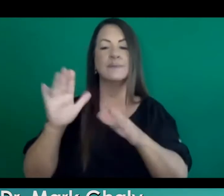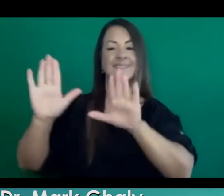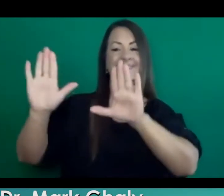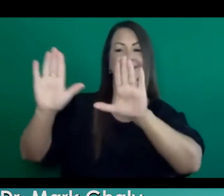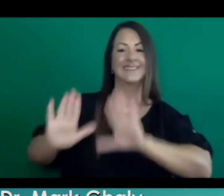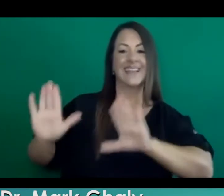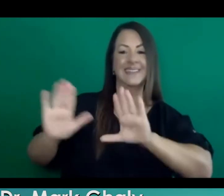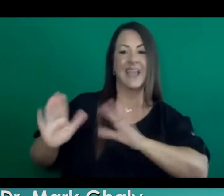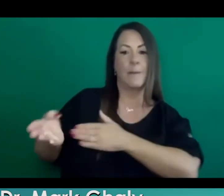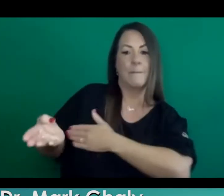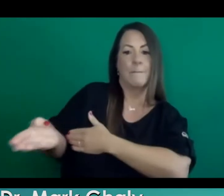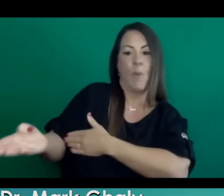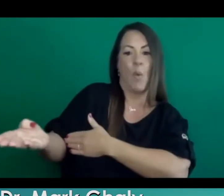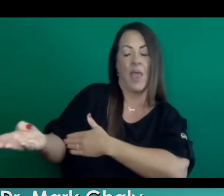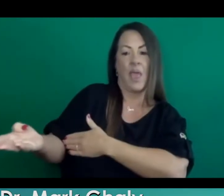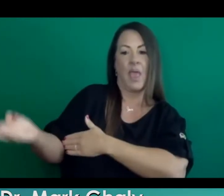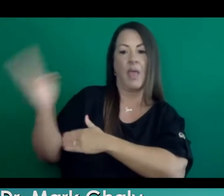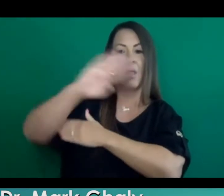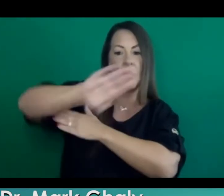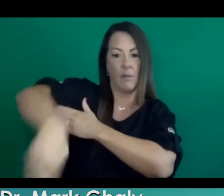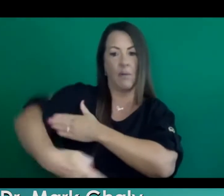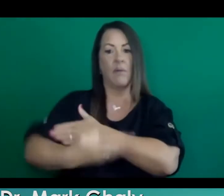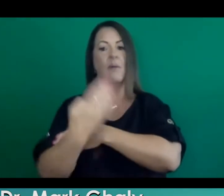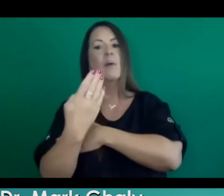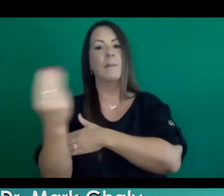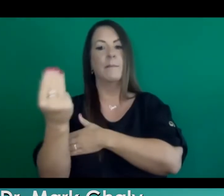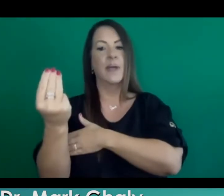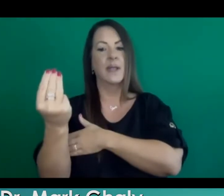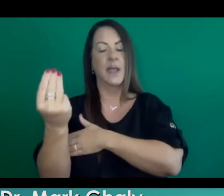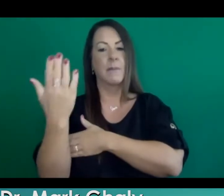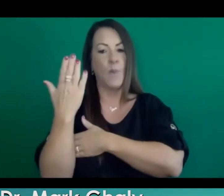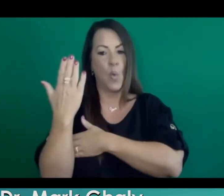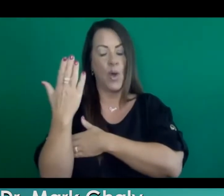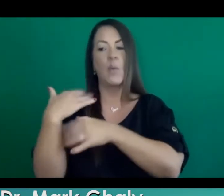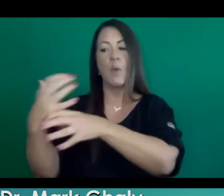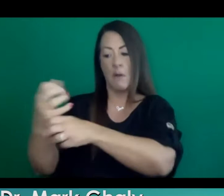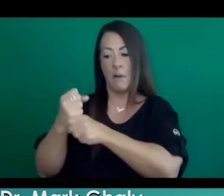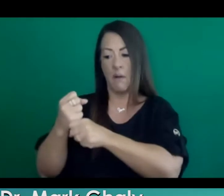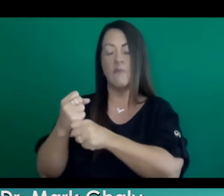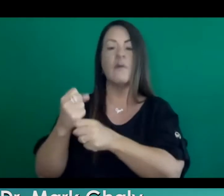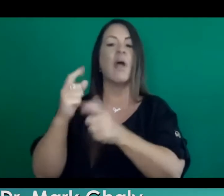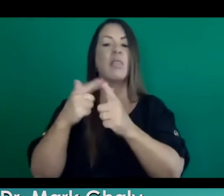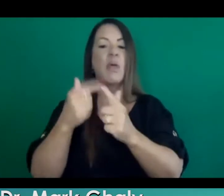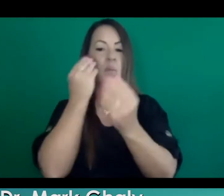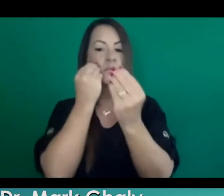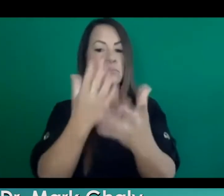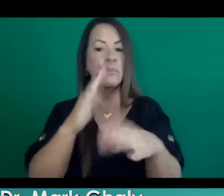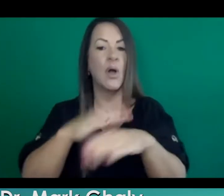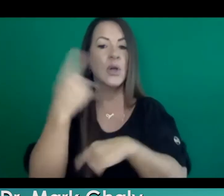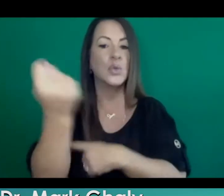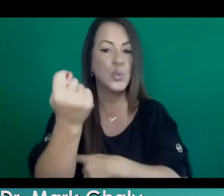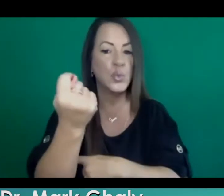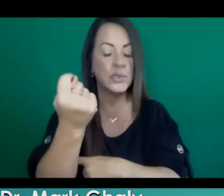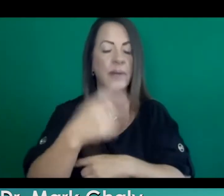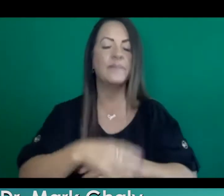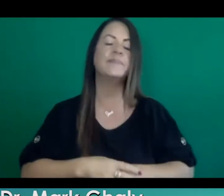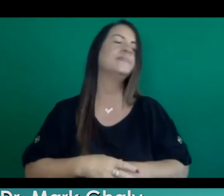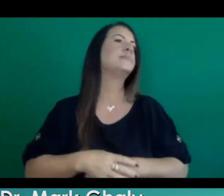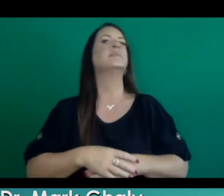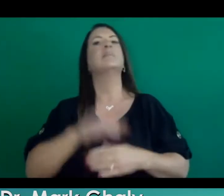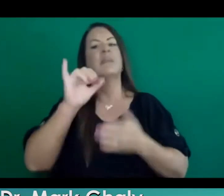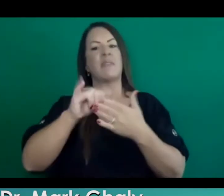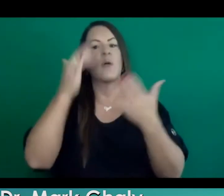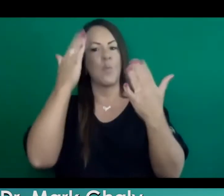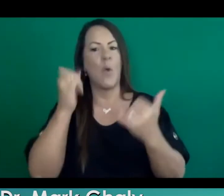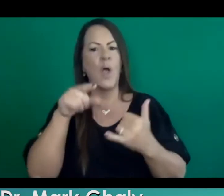early morning to Monday early morning, and then we report them on Tuesday. So again, reflects Sunday case numbers. And that's why you see